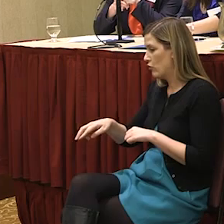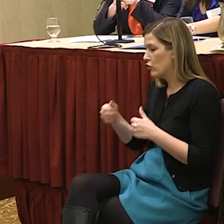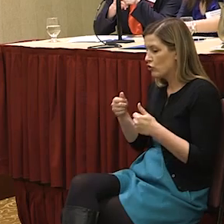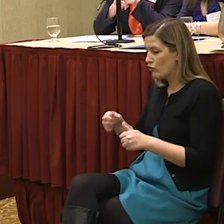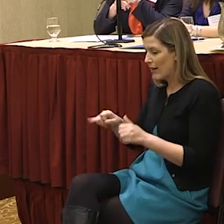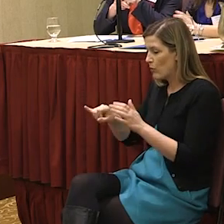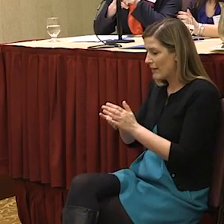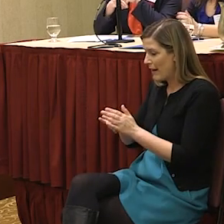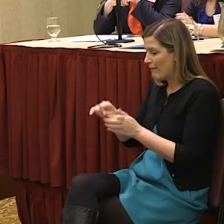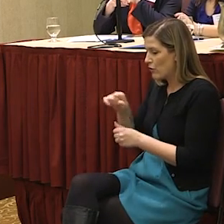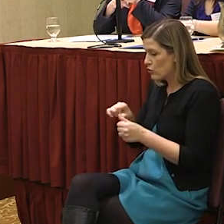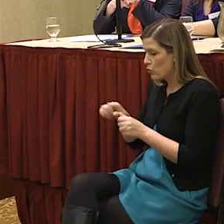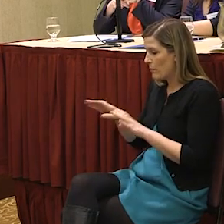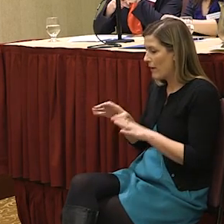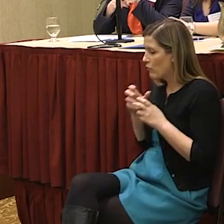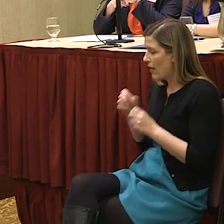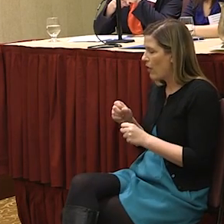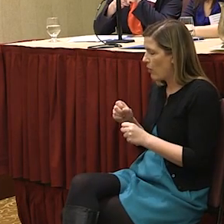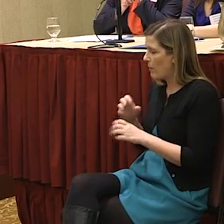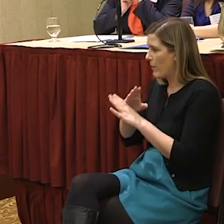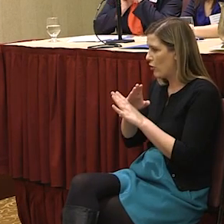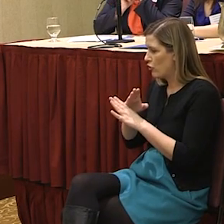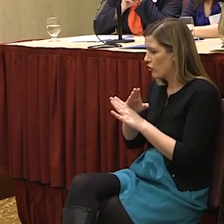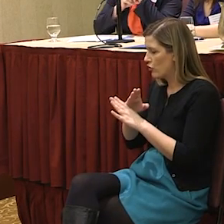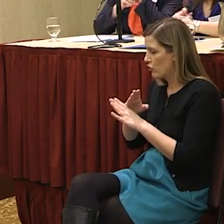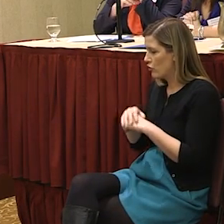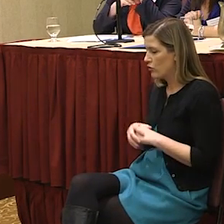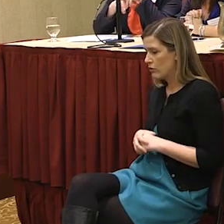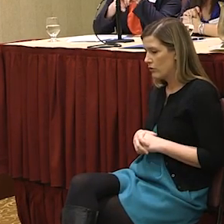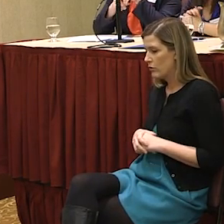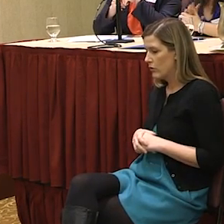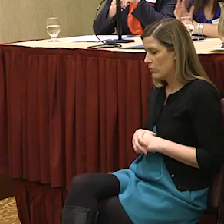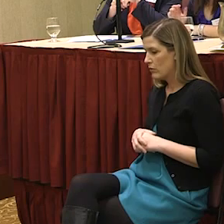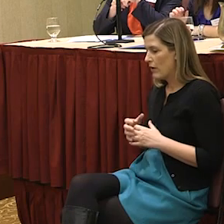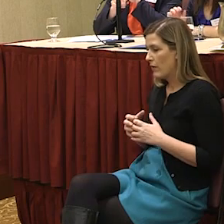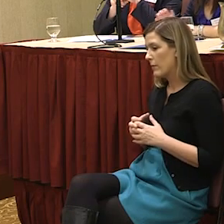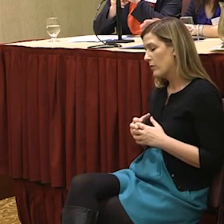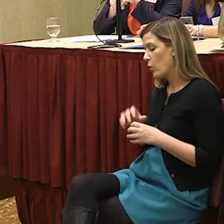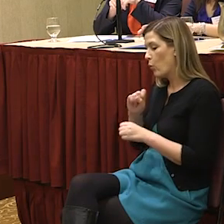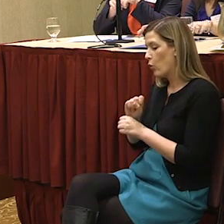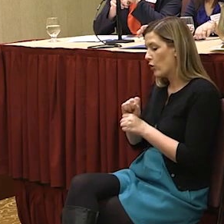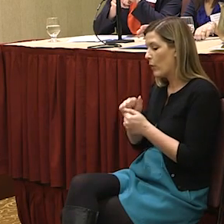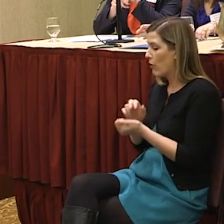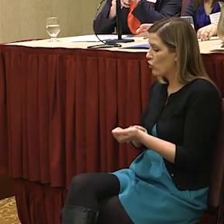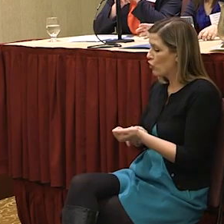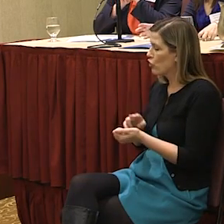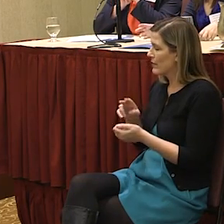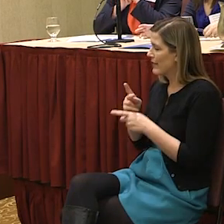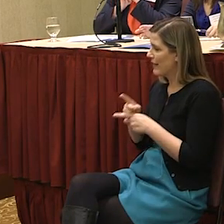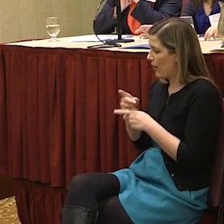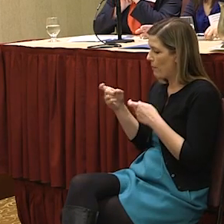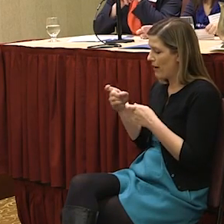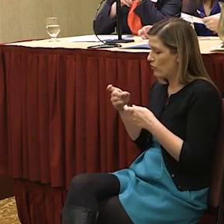trying to identify social and behavioral health barriers, doing a lot of high touch in the community, and working with the nurse care managers that are in the